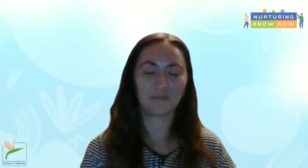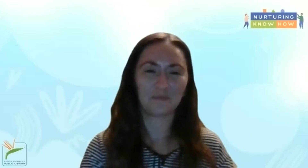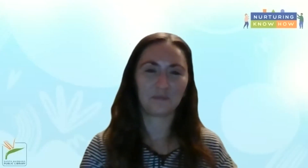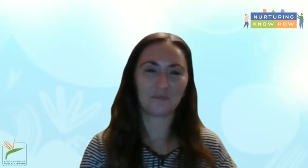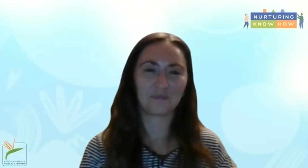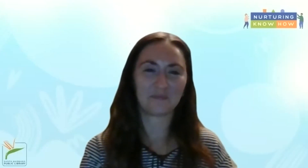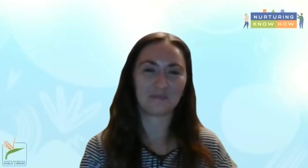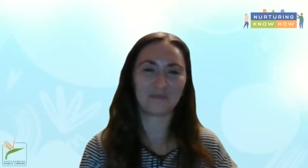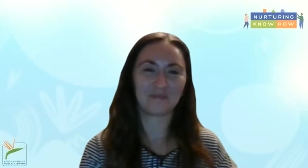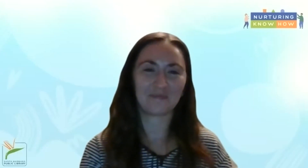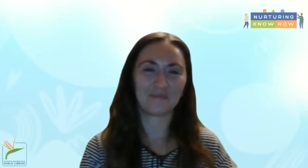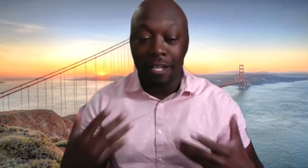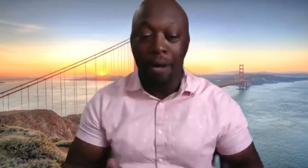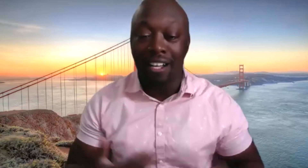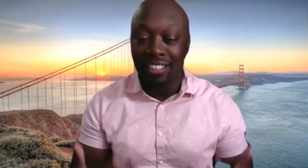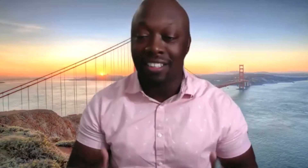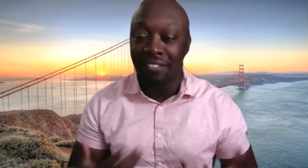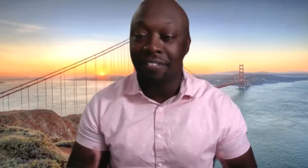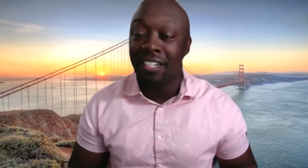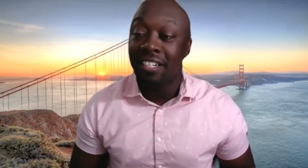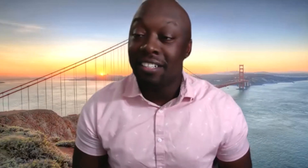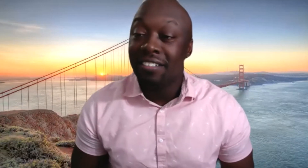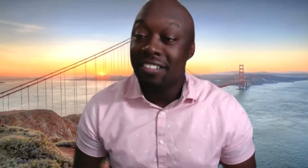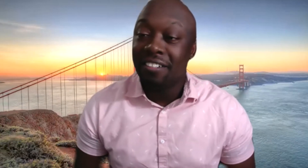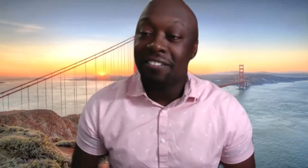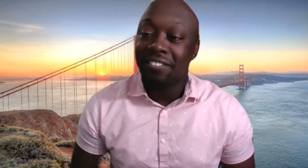celebrate any little milestone. That positive,